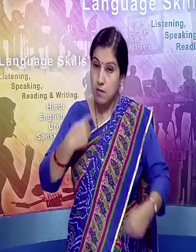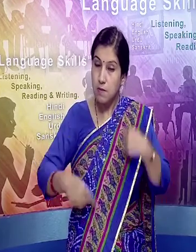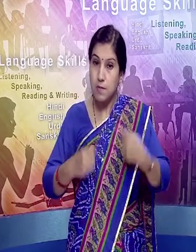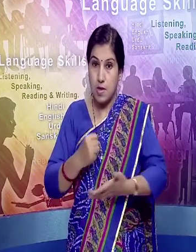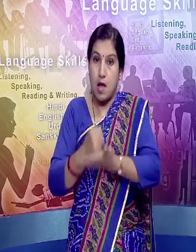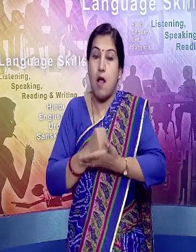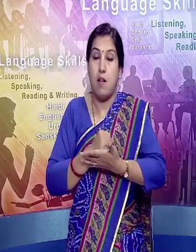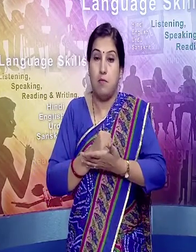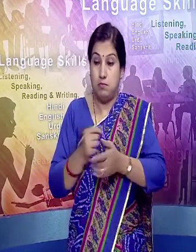not provide energy,